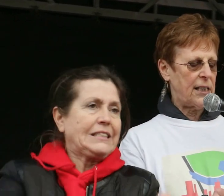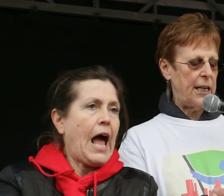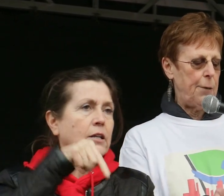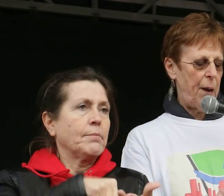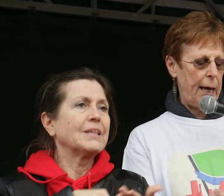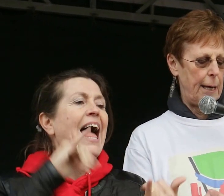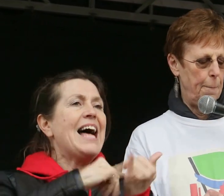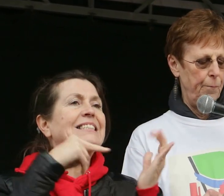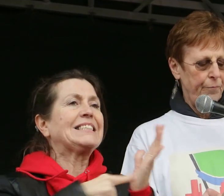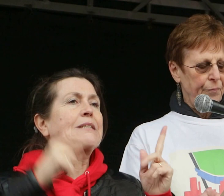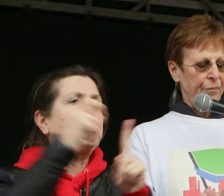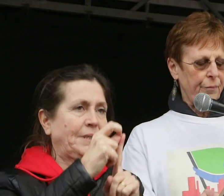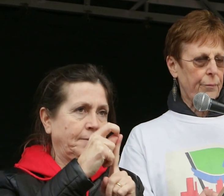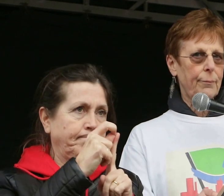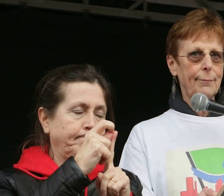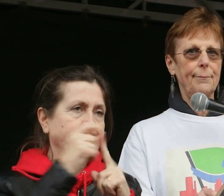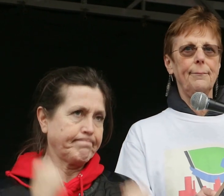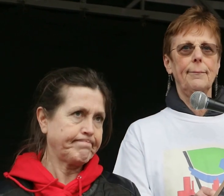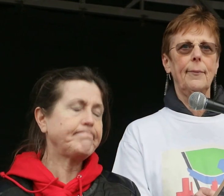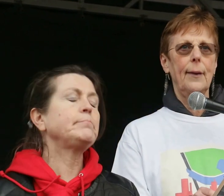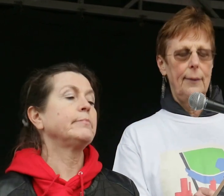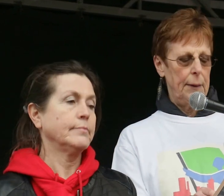the STP.